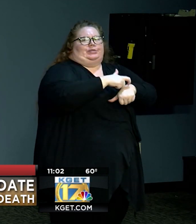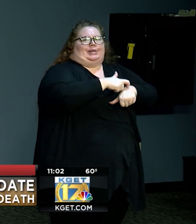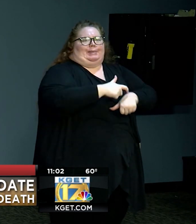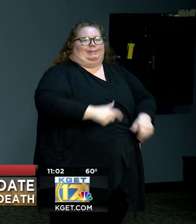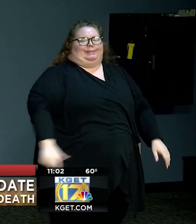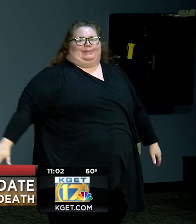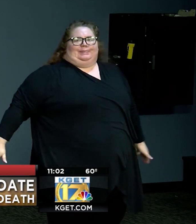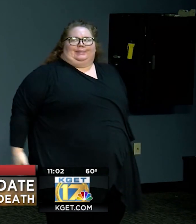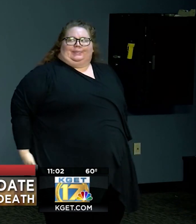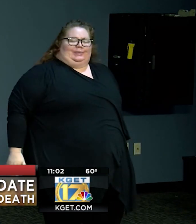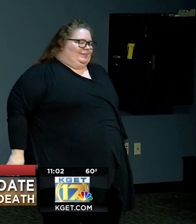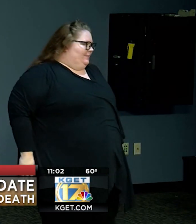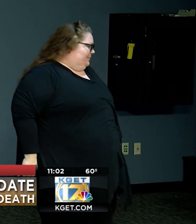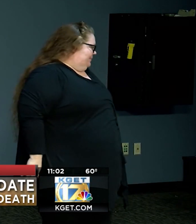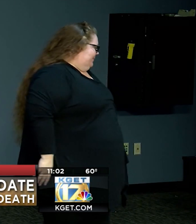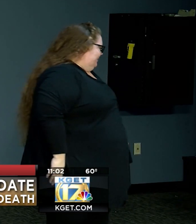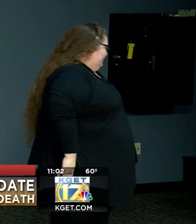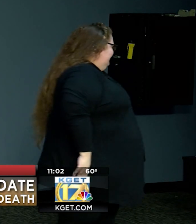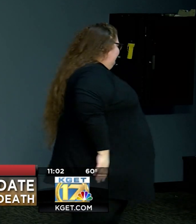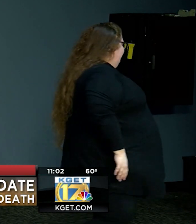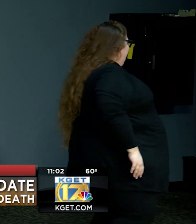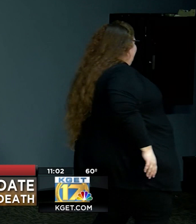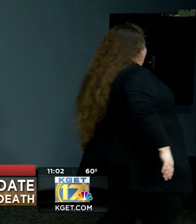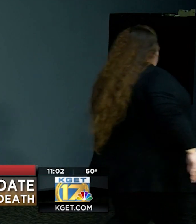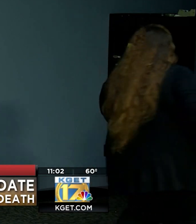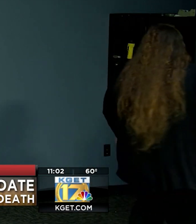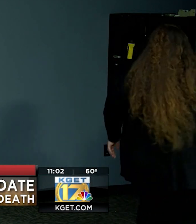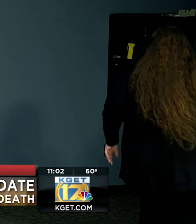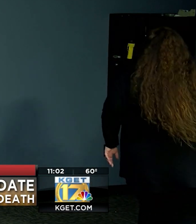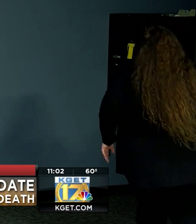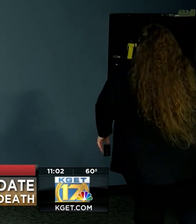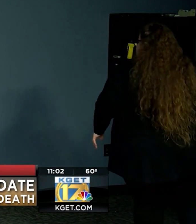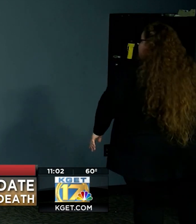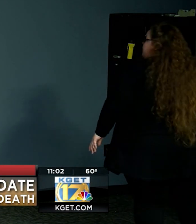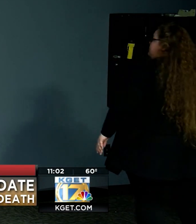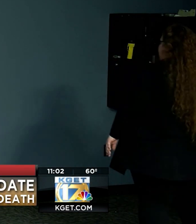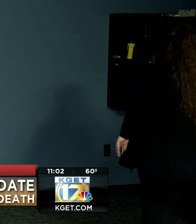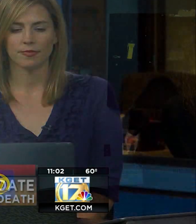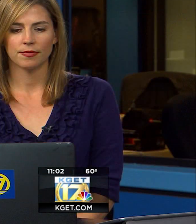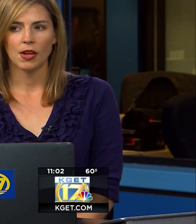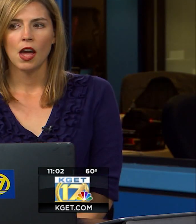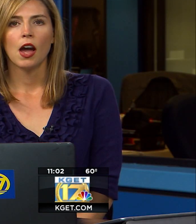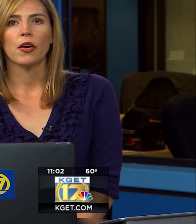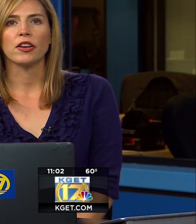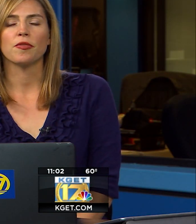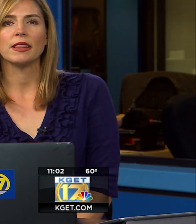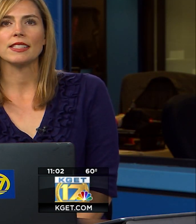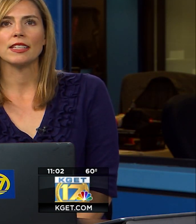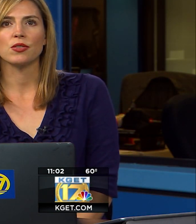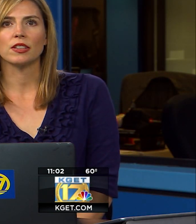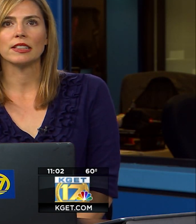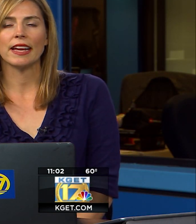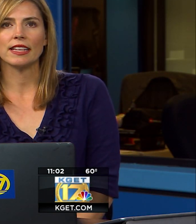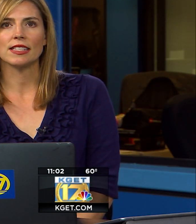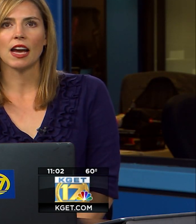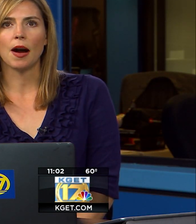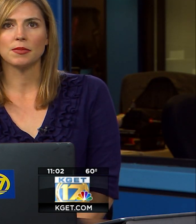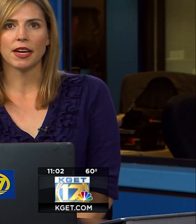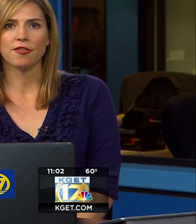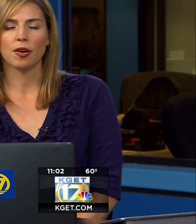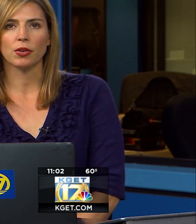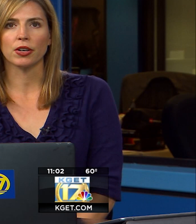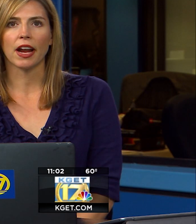have Spanish briefing. Oh, and then we do have Ellie here too. All right, you've been listening to the